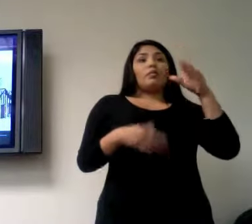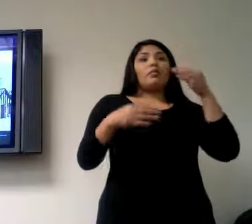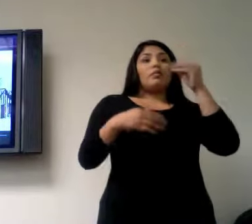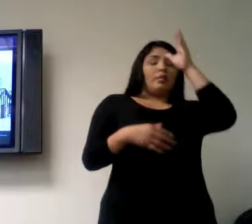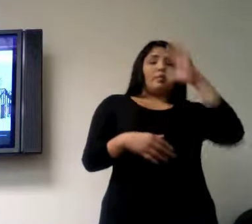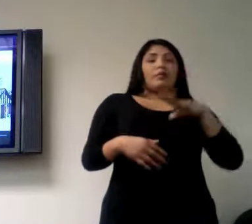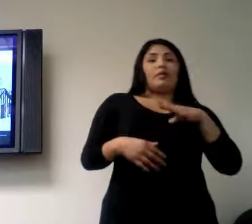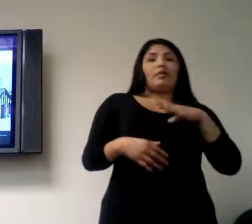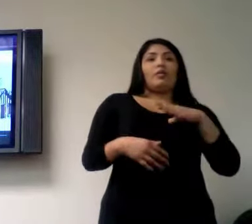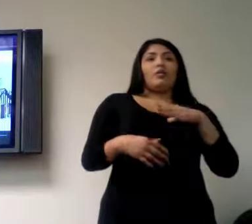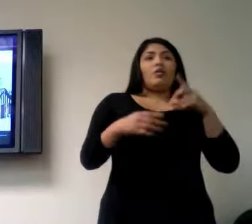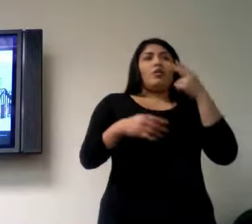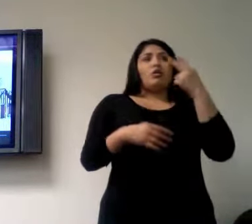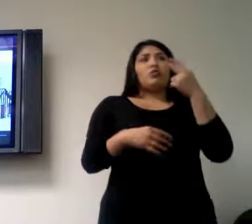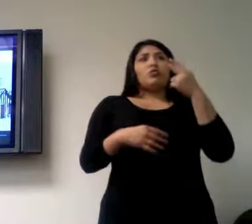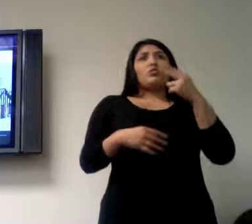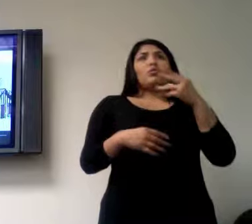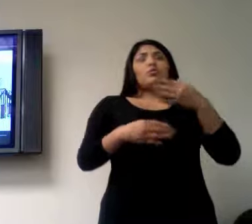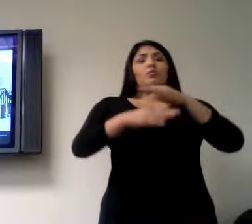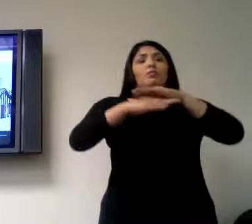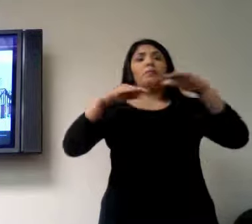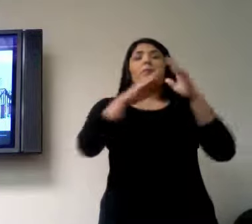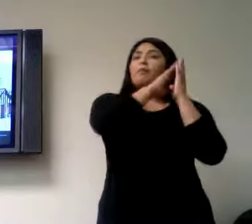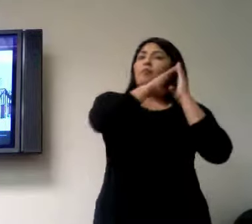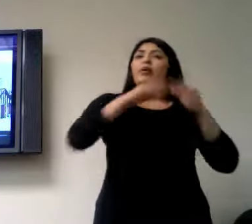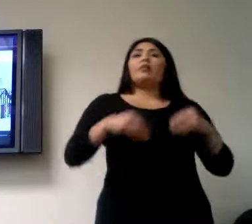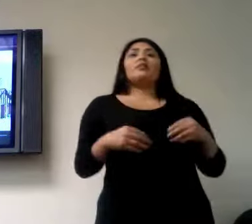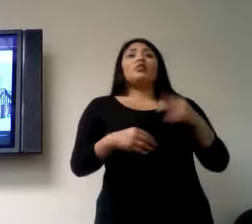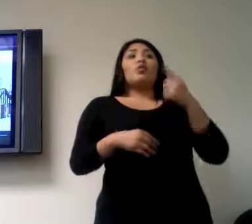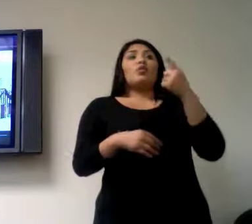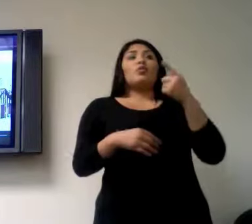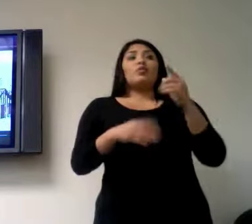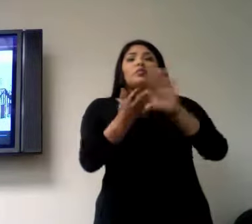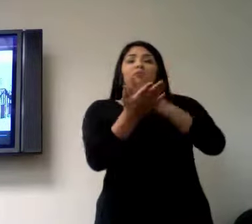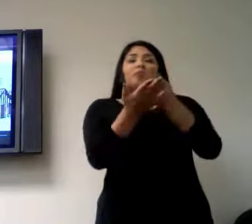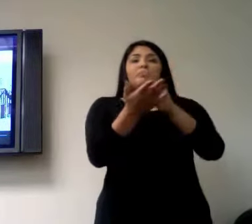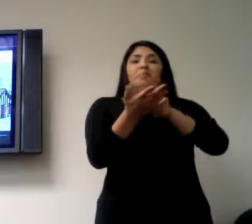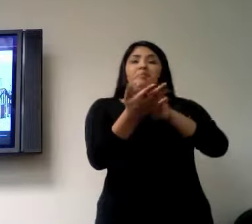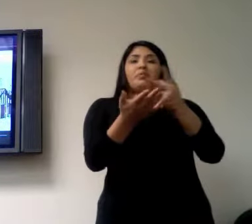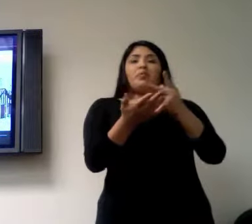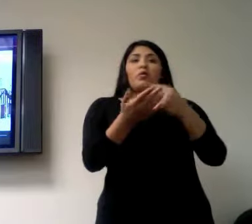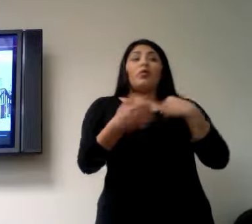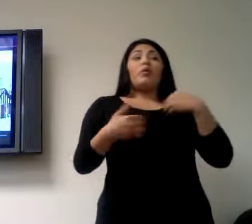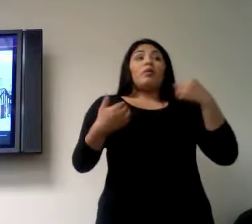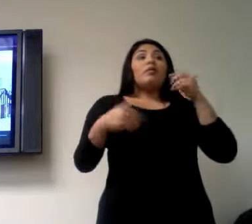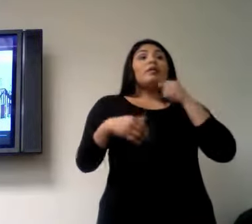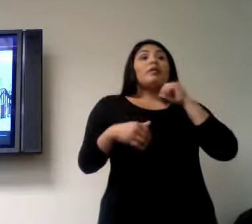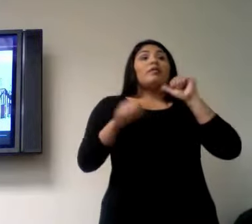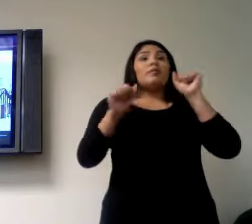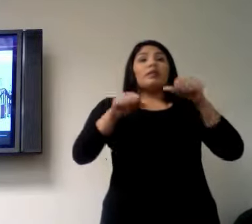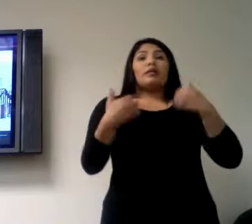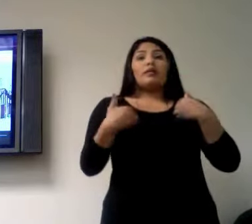2 large coal stoves in the room, and a separate cook room. We are allowed to have boxes of provisions here, so you can send anything you